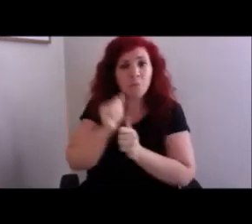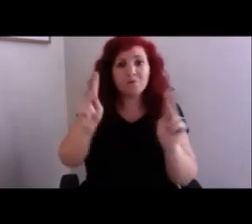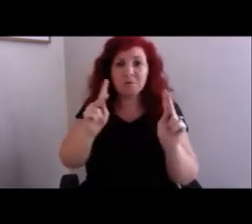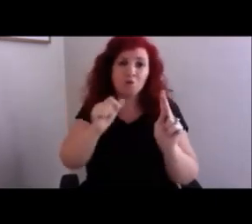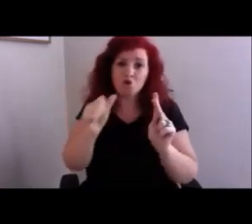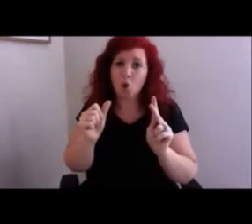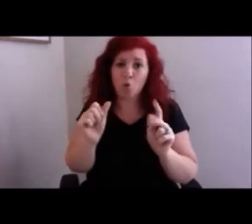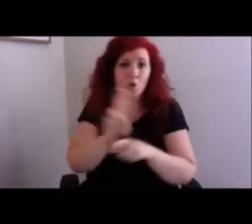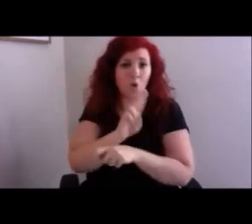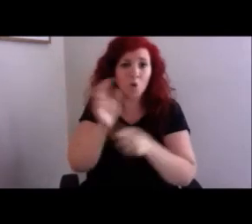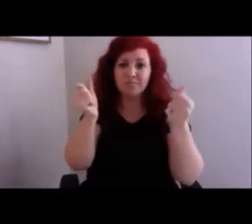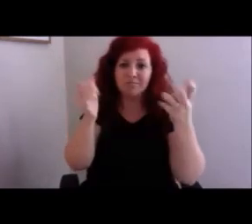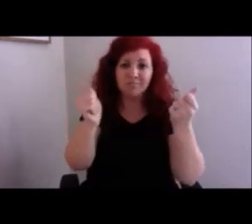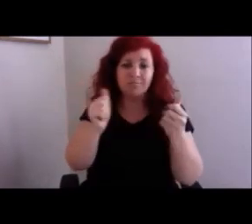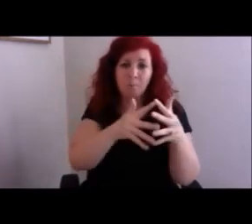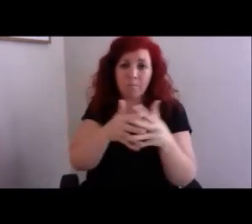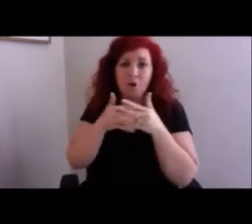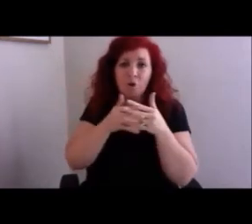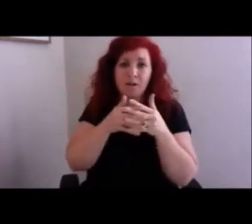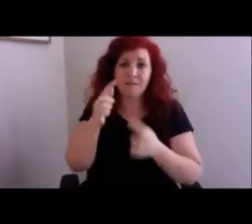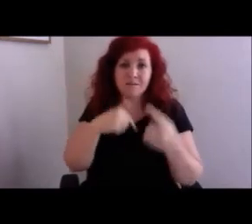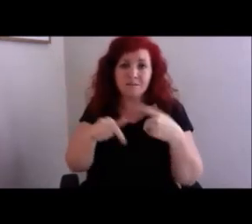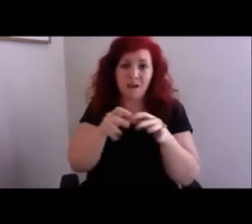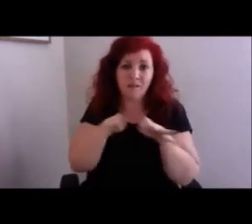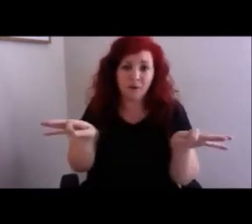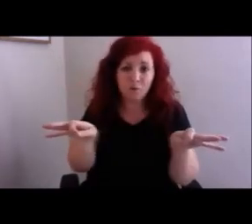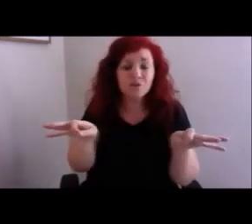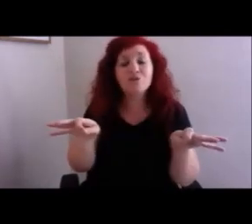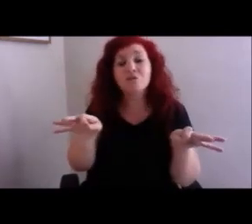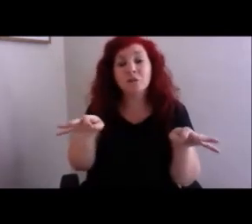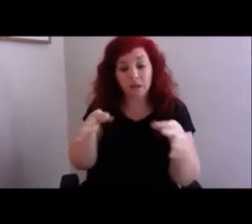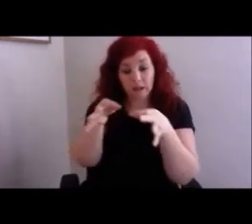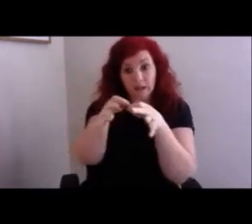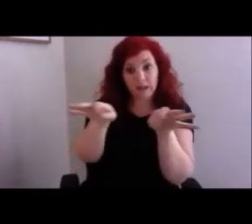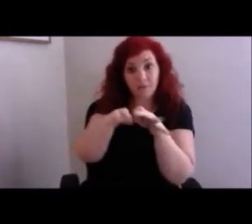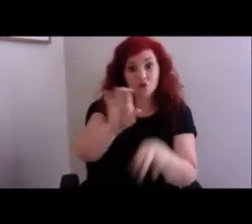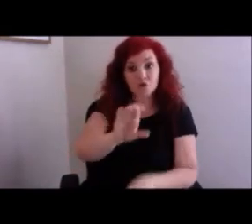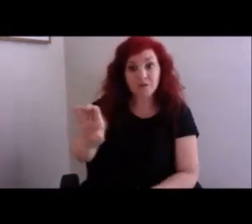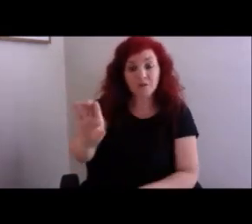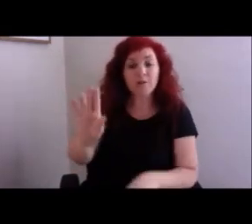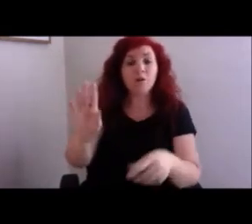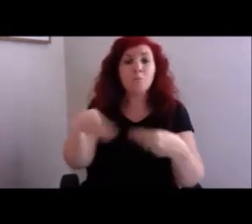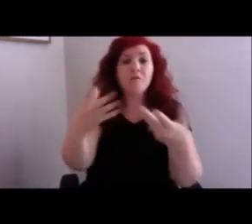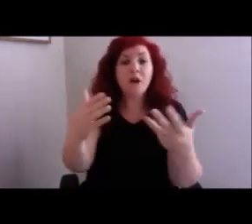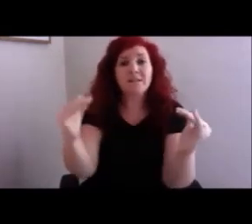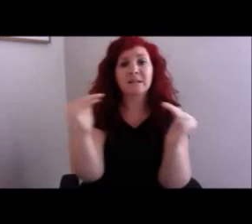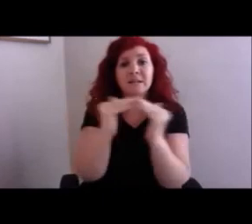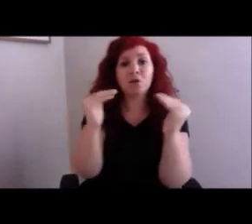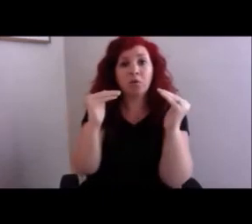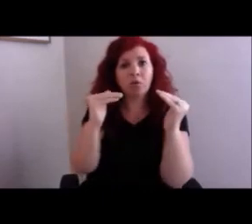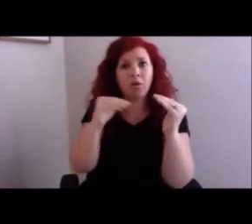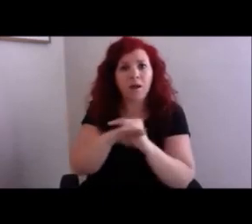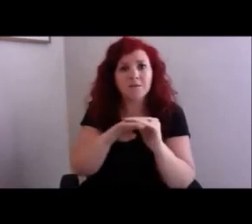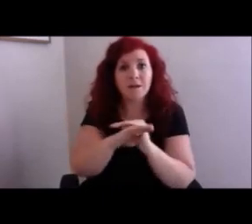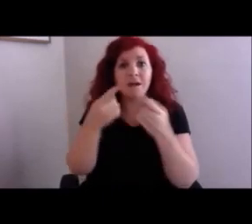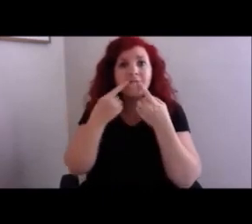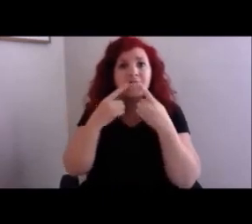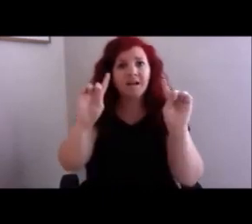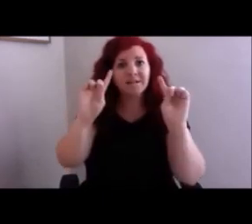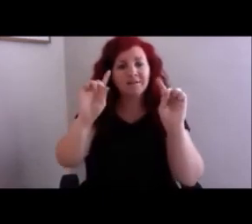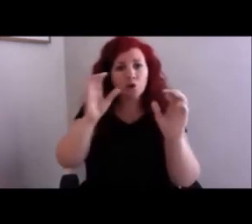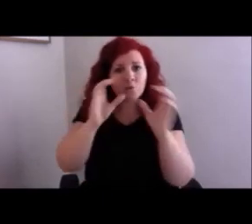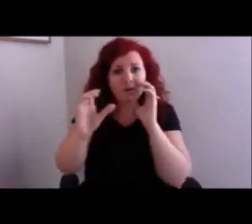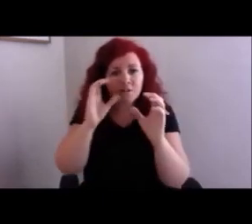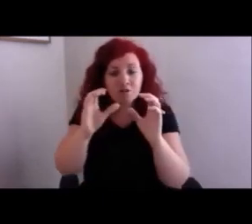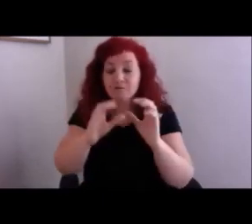Sign Language. Captioning provides equal access and effective communication.